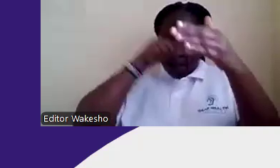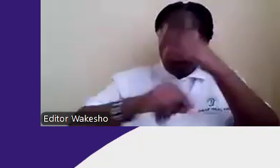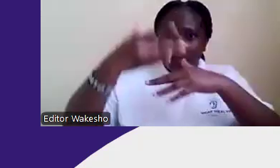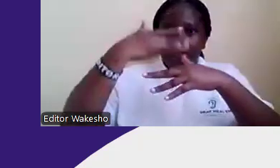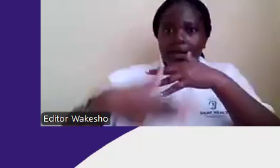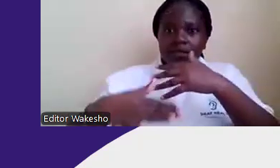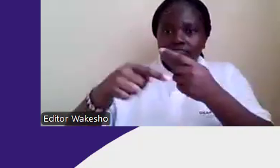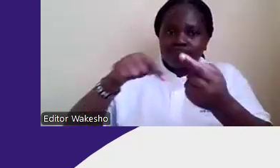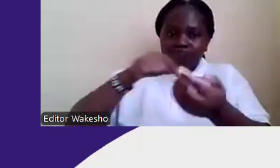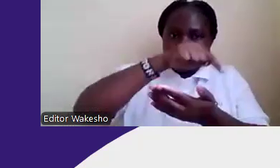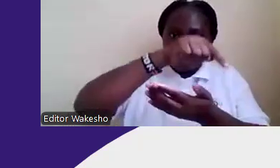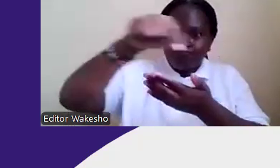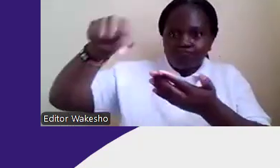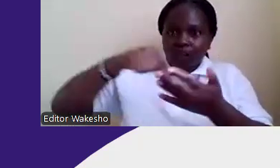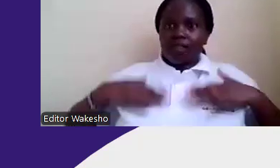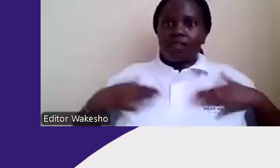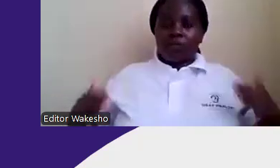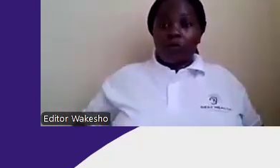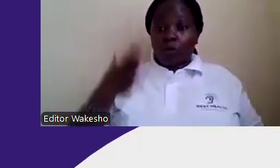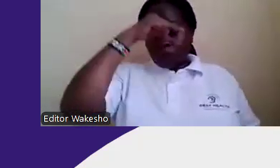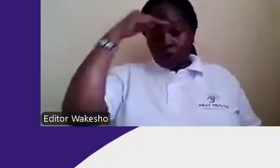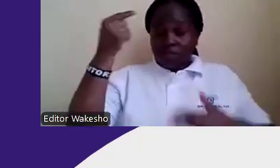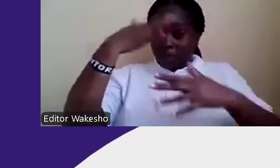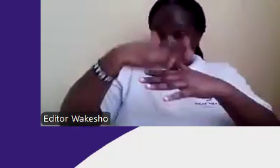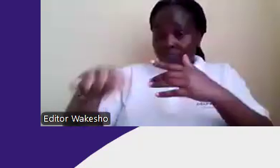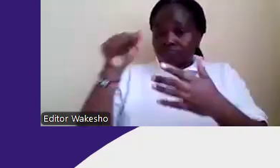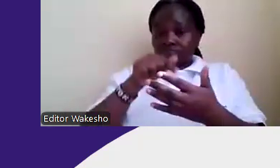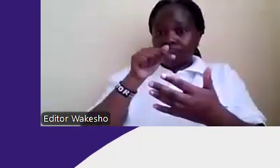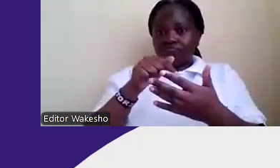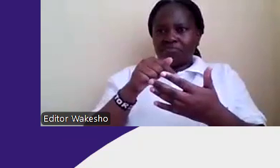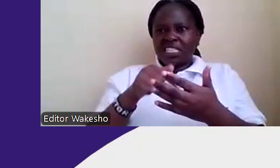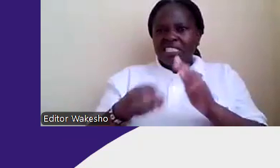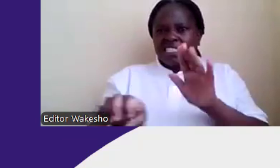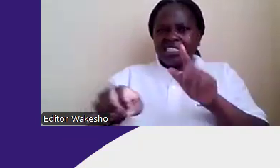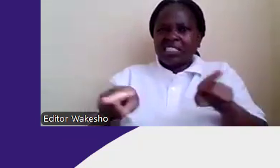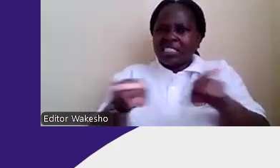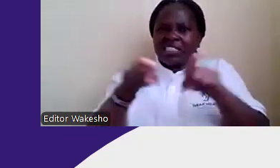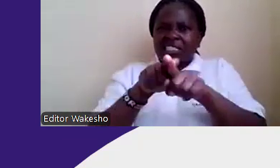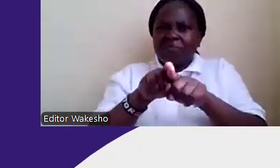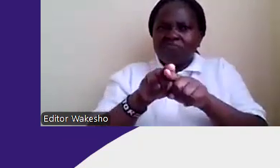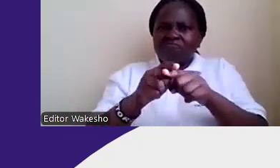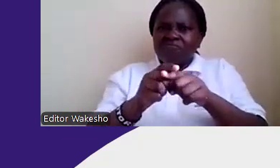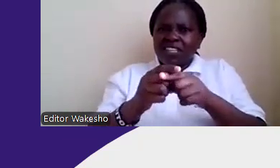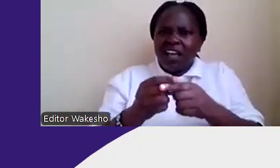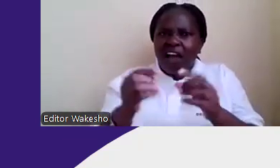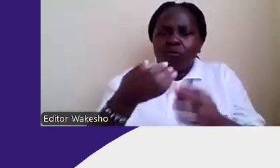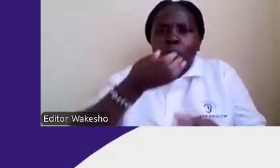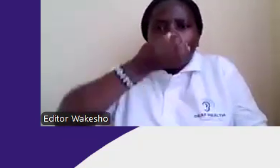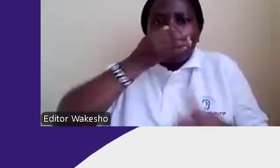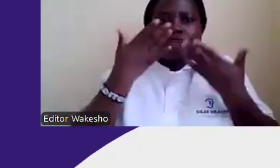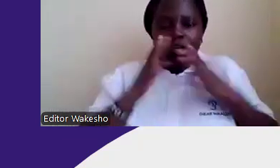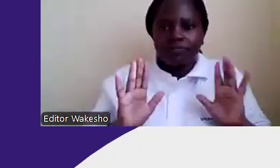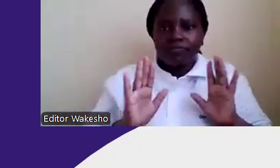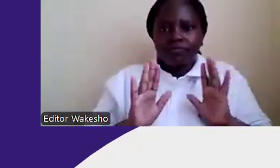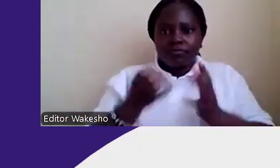right? Because within the bloodstream, it's like an enclosed pipe, right? So you need